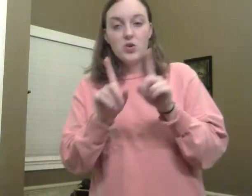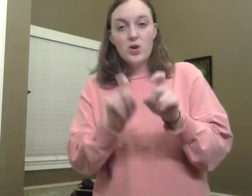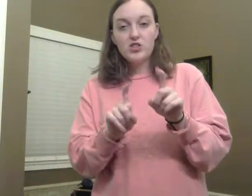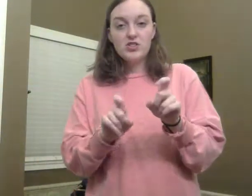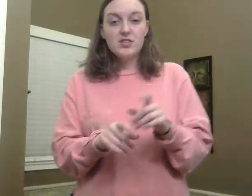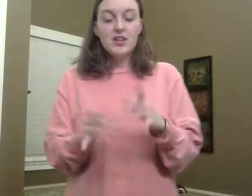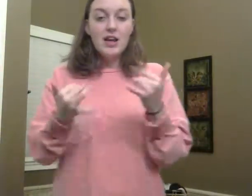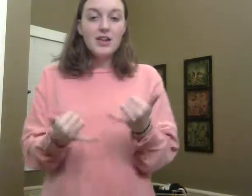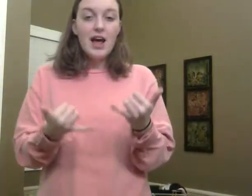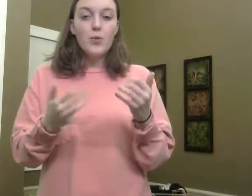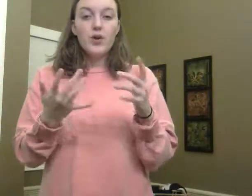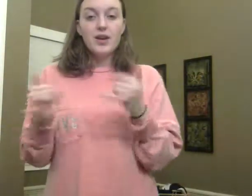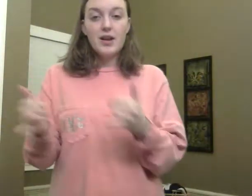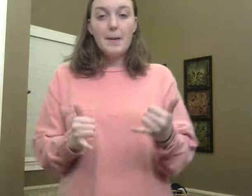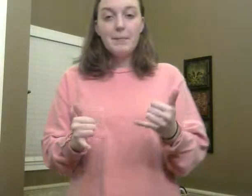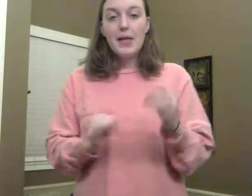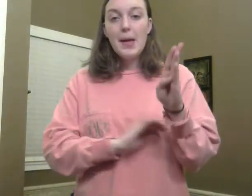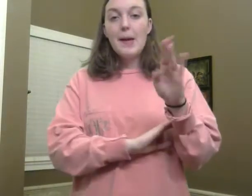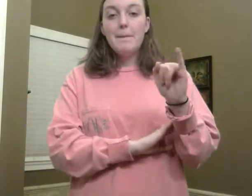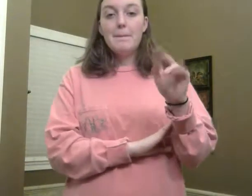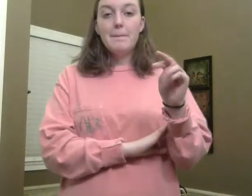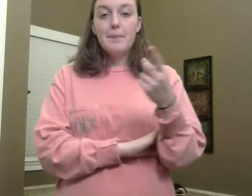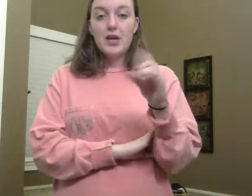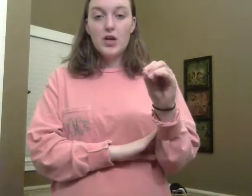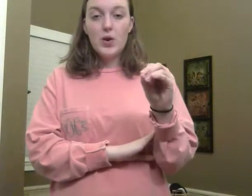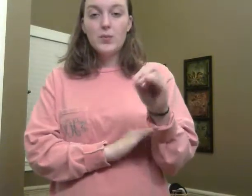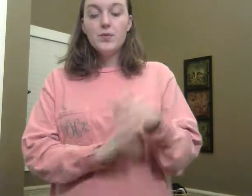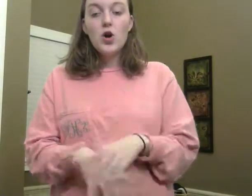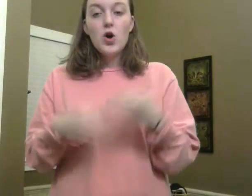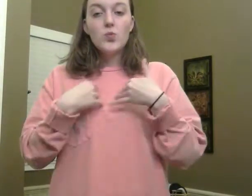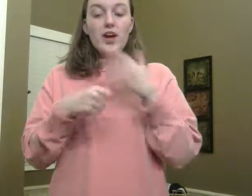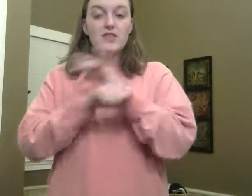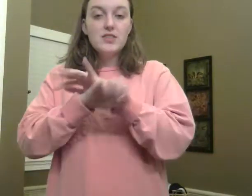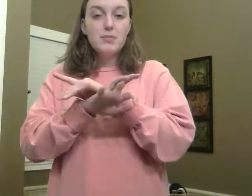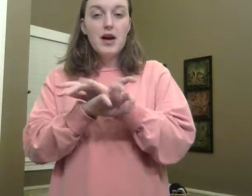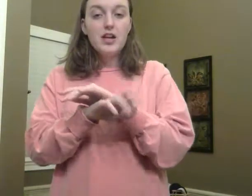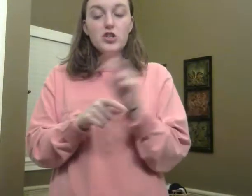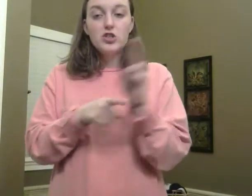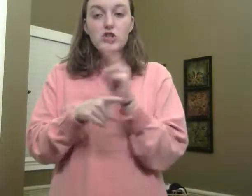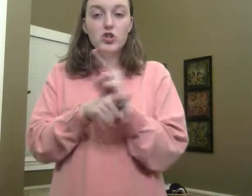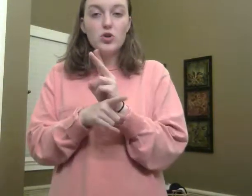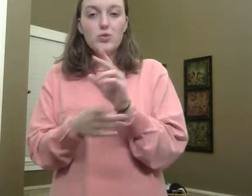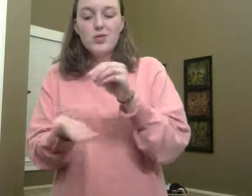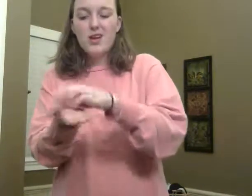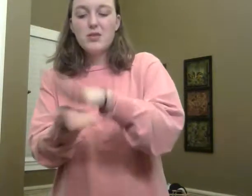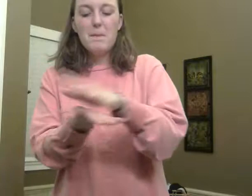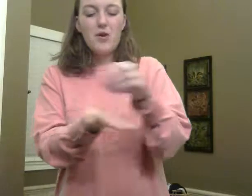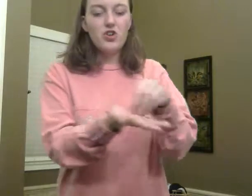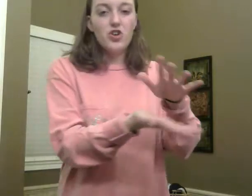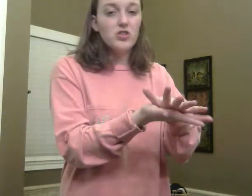some spiders that you're going to use as your markers. Here's how the game will be played. Your